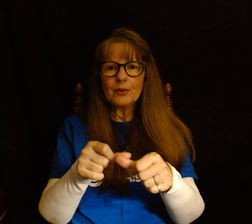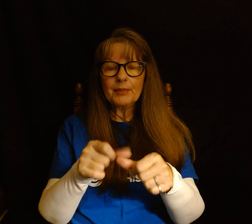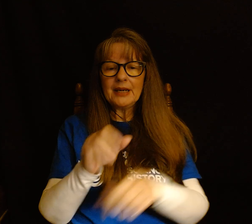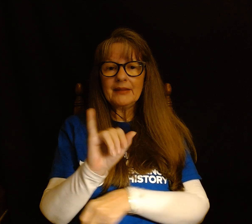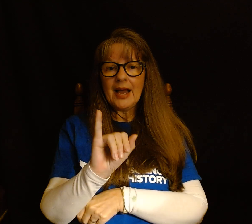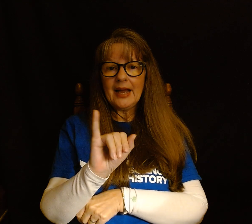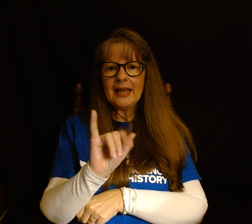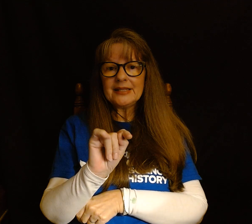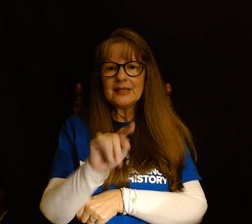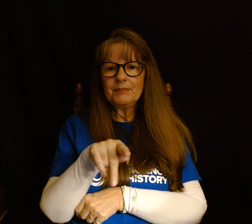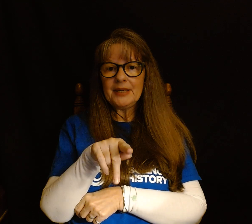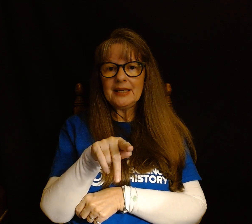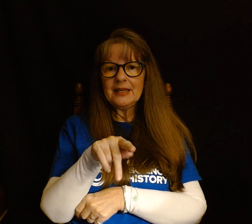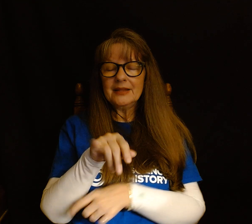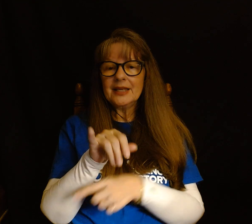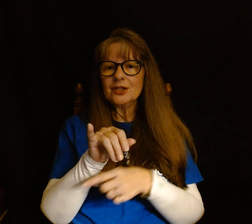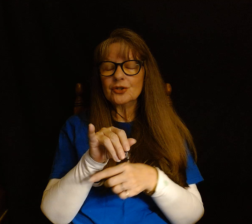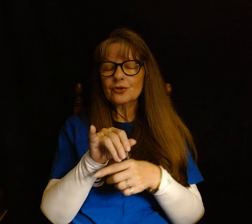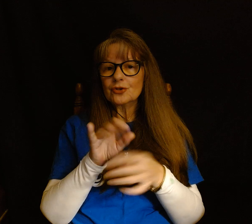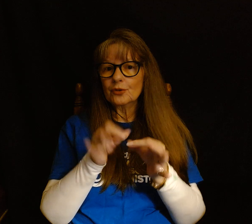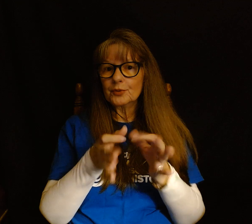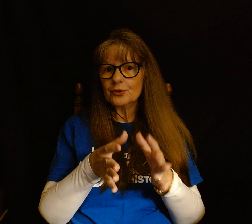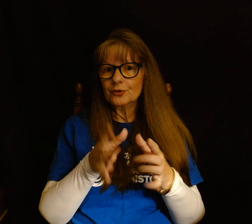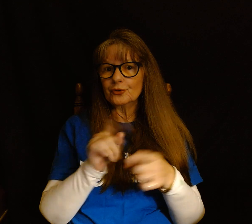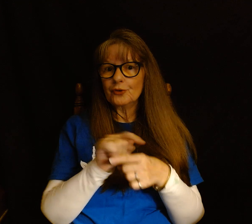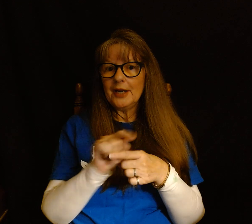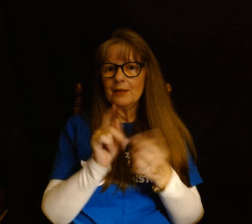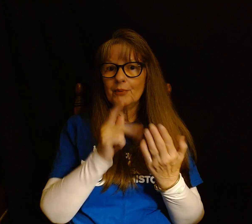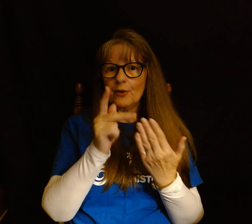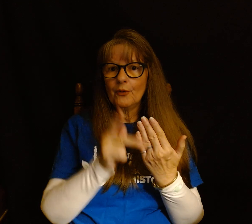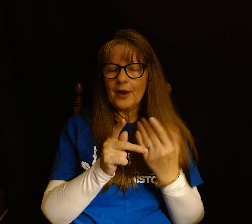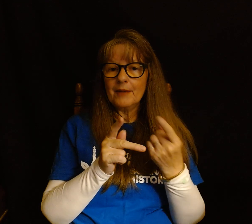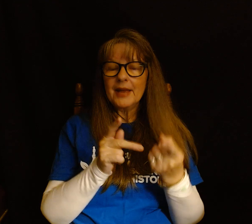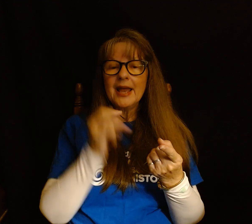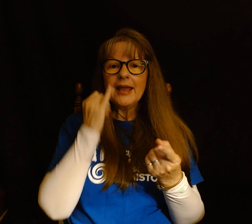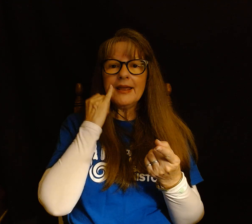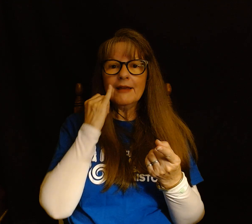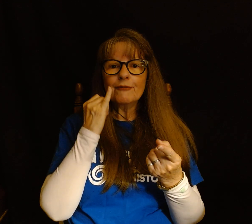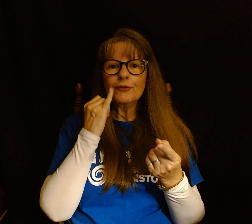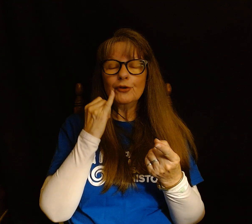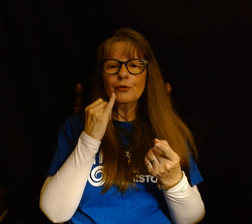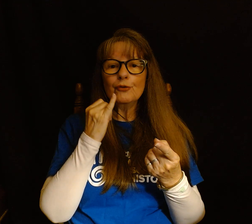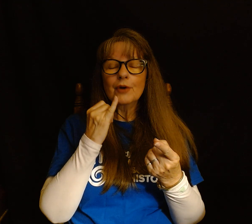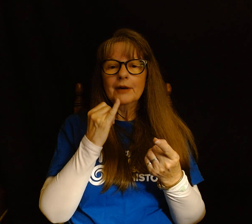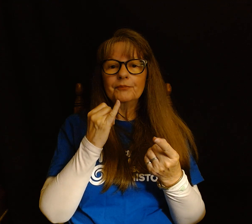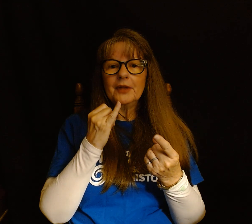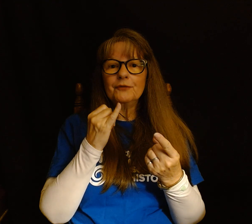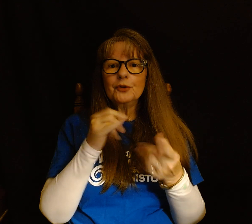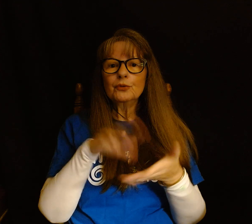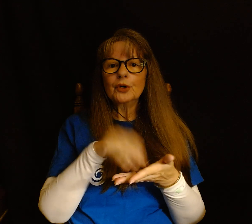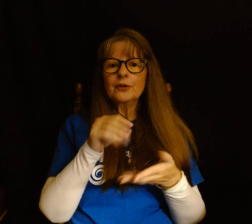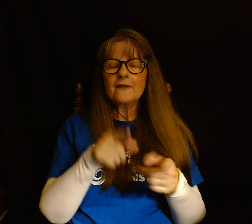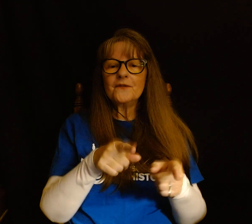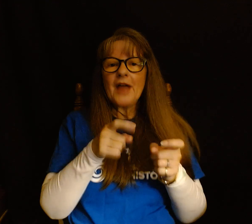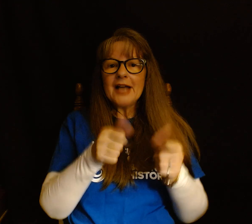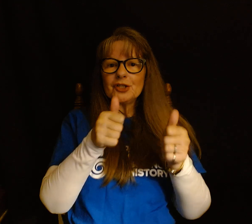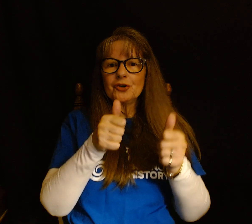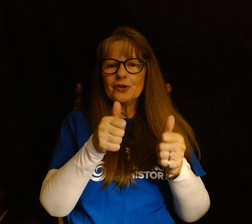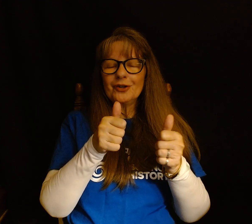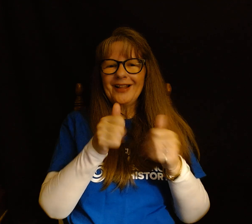in the ITP, the interpreter training program, if you learned faster than